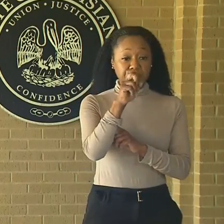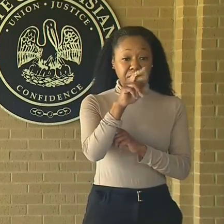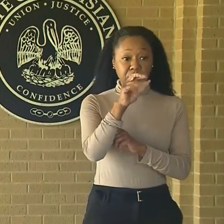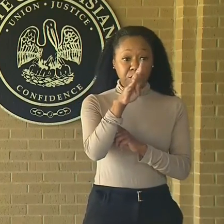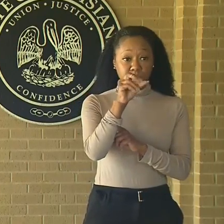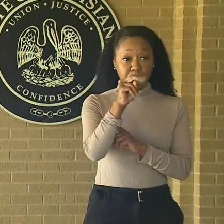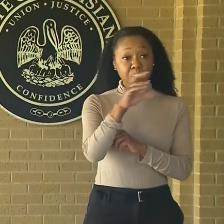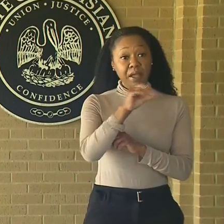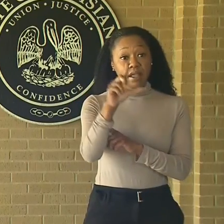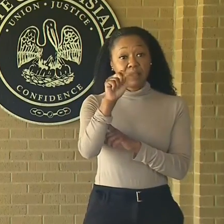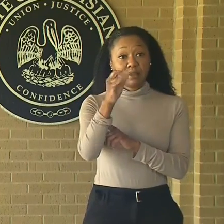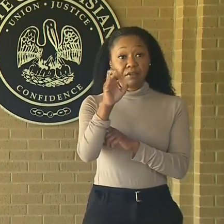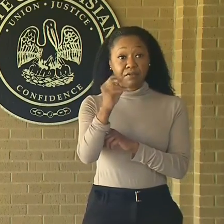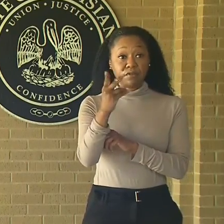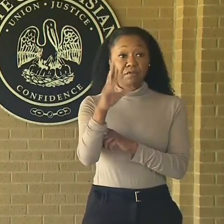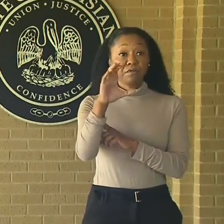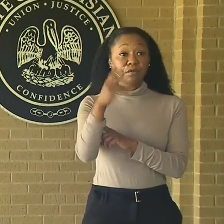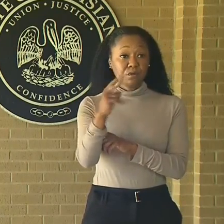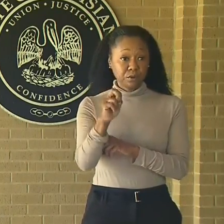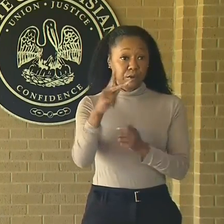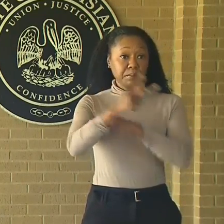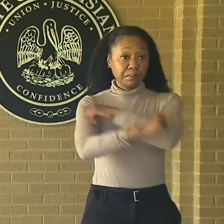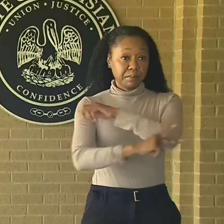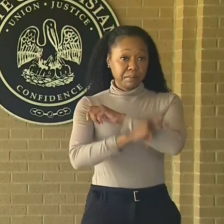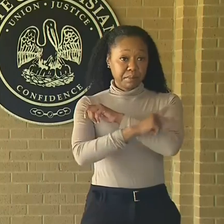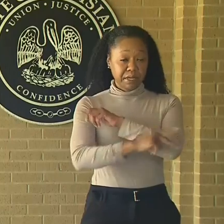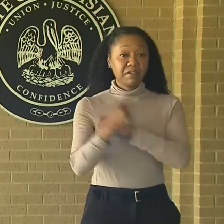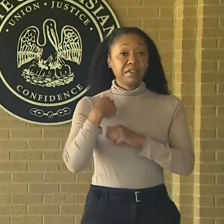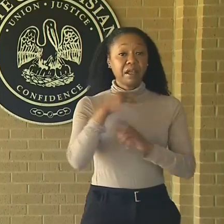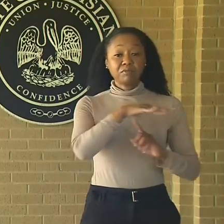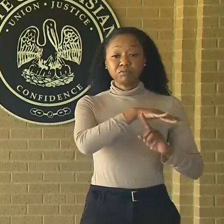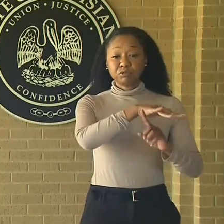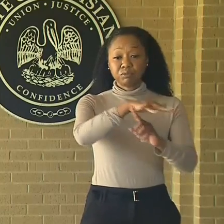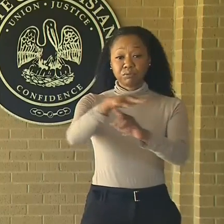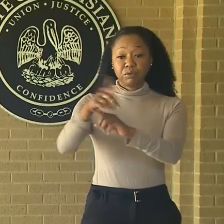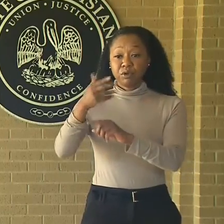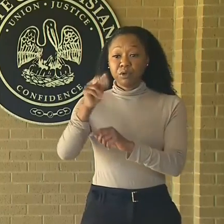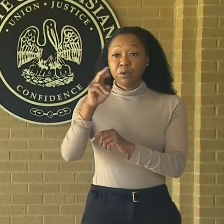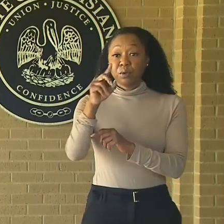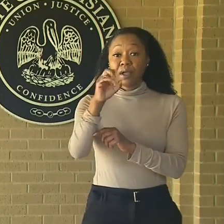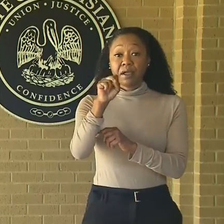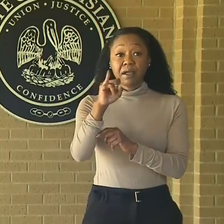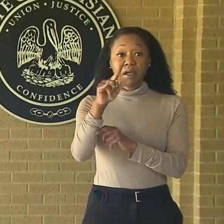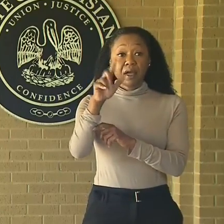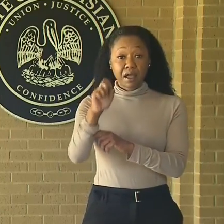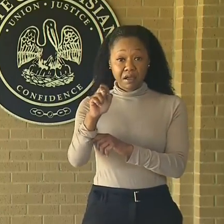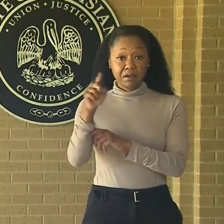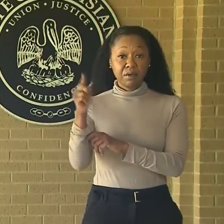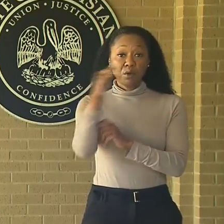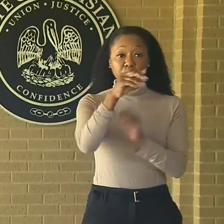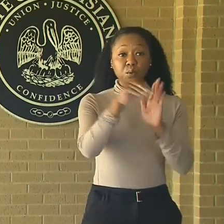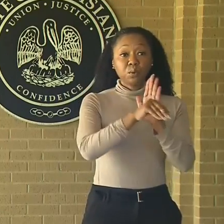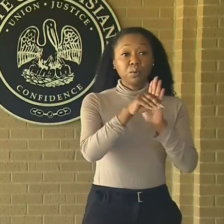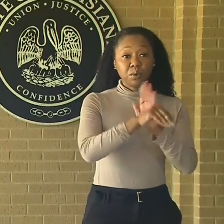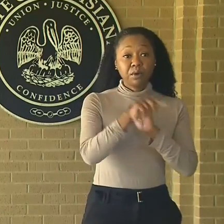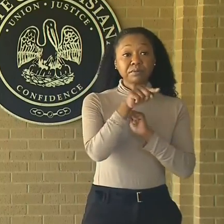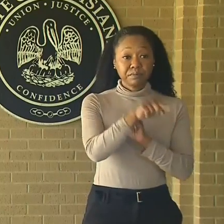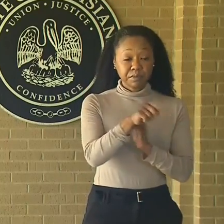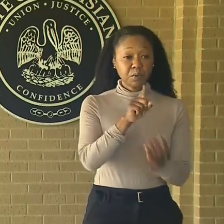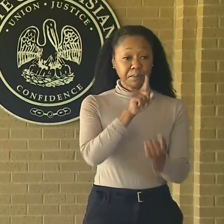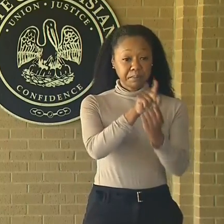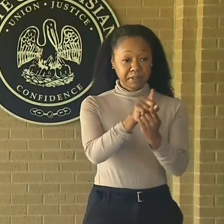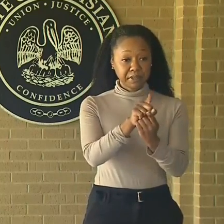After that meeting, I will leave and fly over Grand Isle on the way to New Orleans. At the Lakefront Airport, I will meet